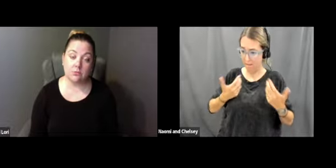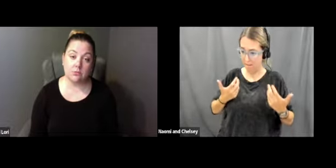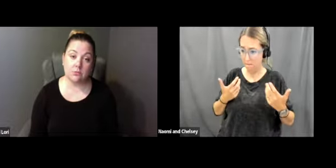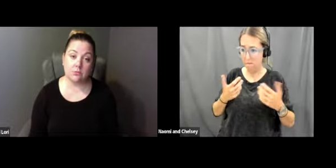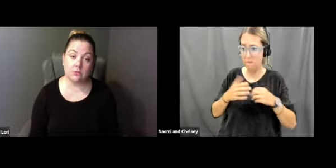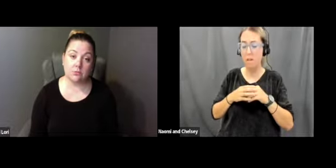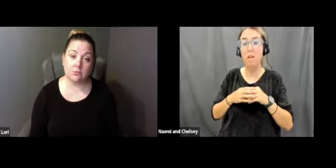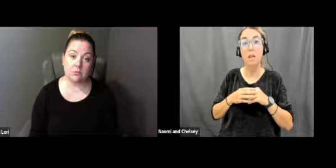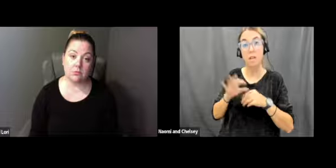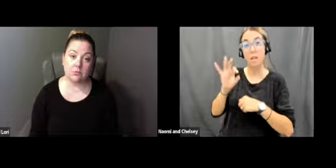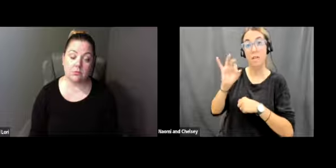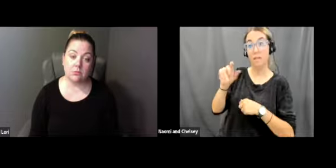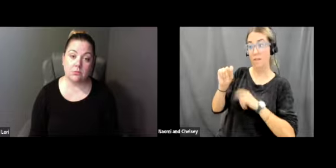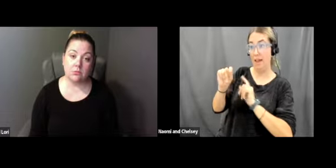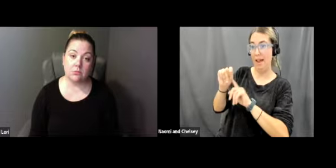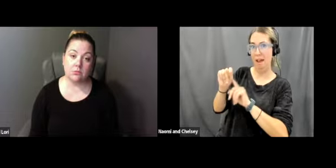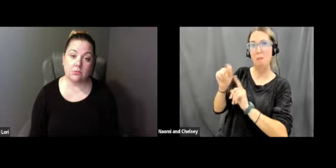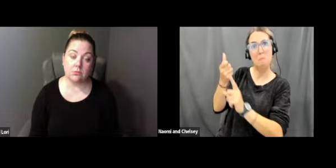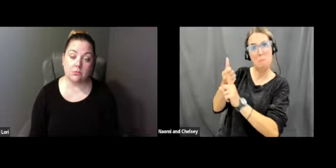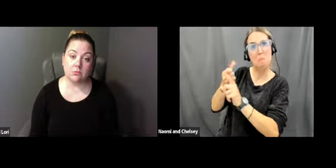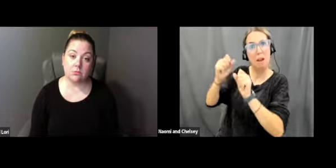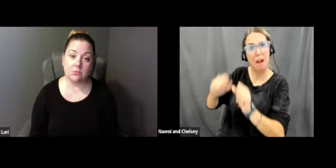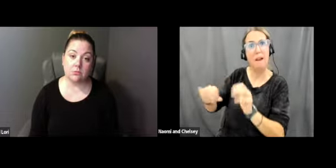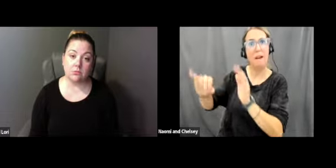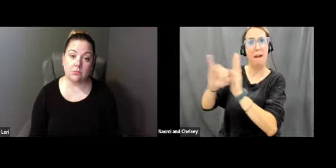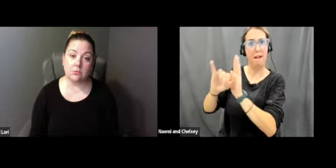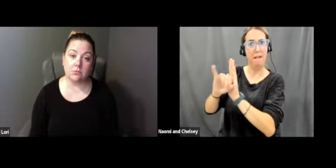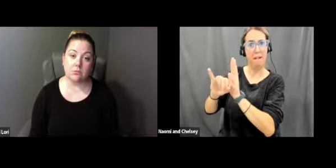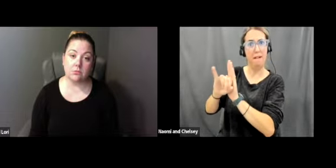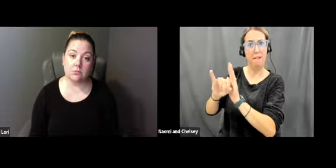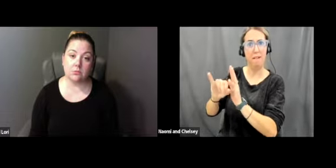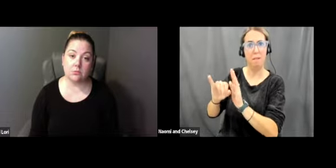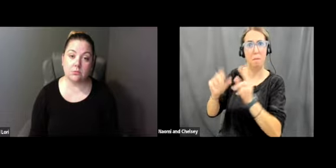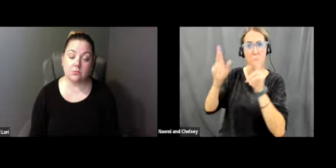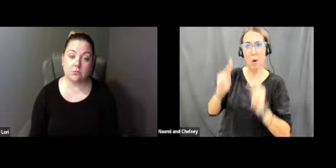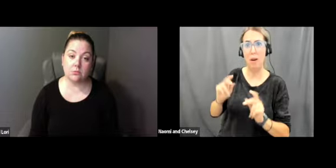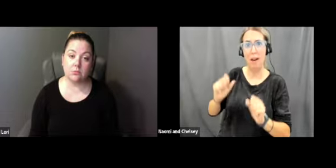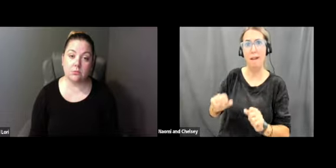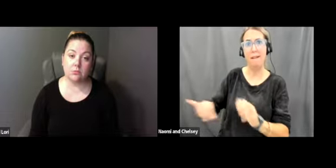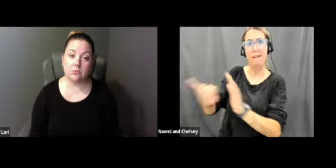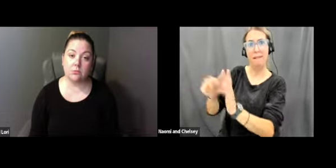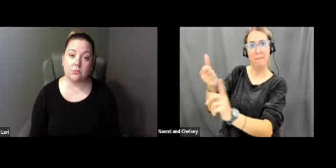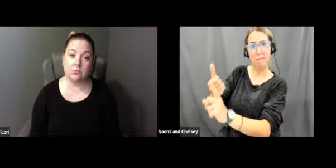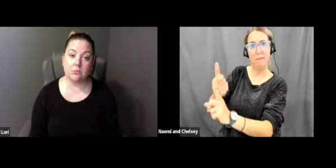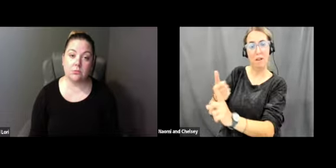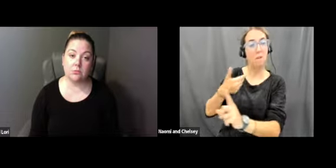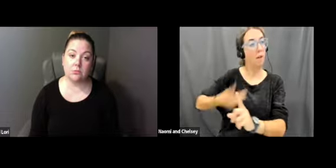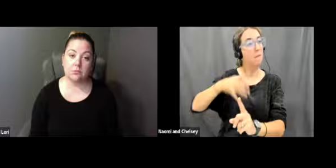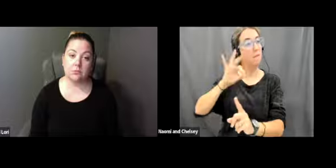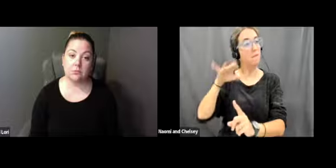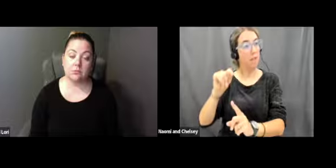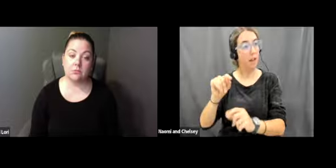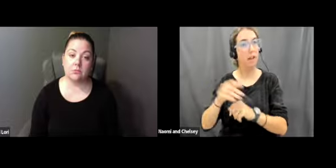are uncomfortable with claiming that identity. And that's something that maybe is part of what you have to navigate and like